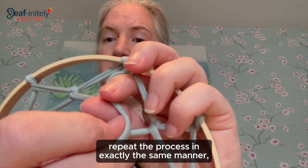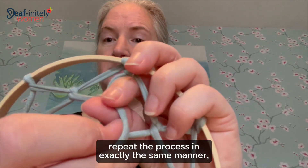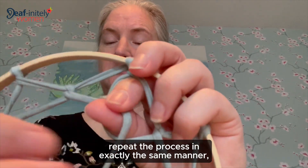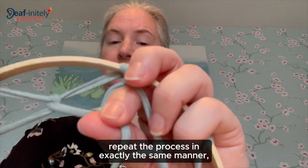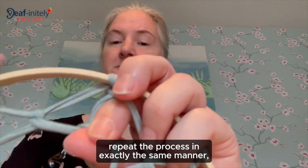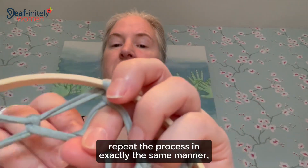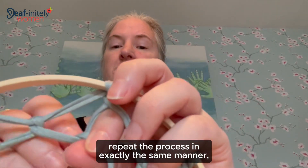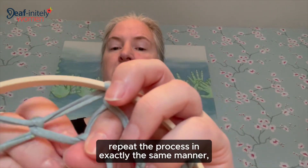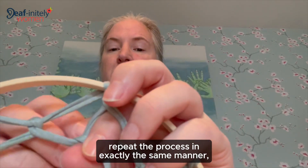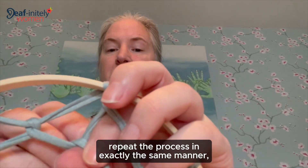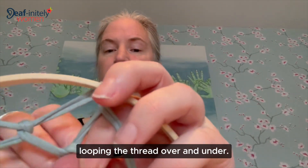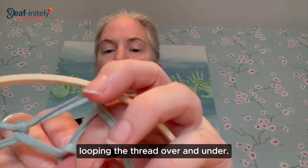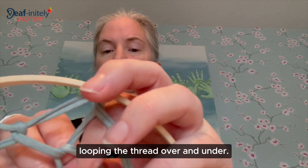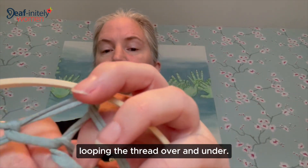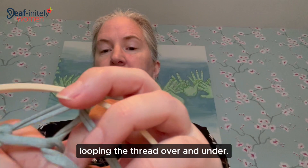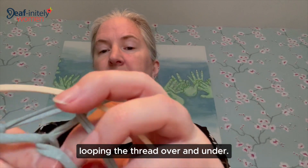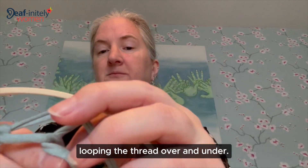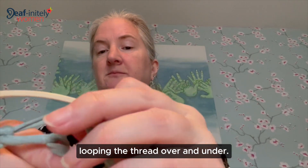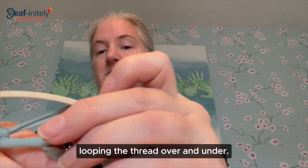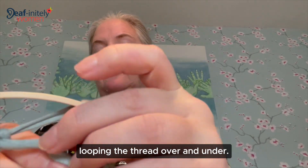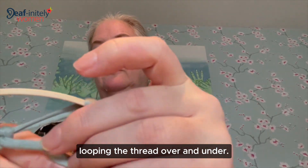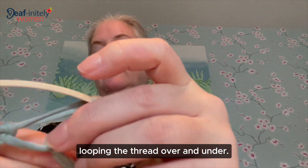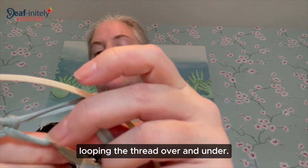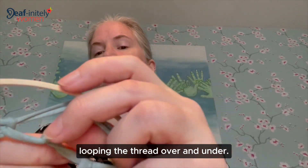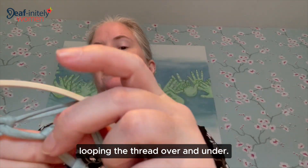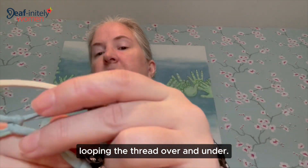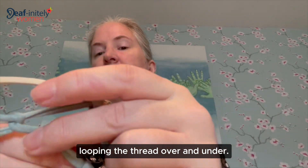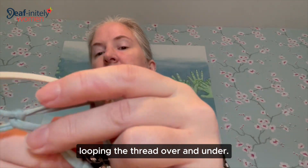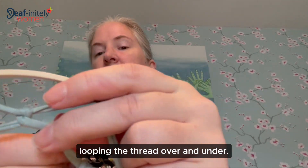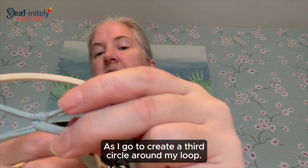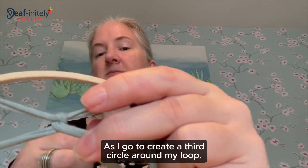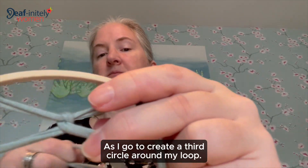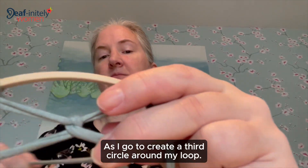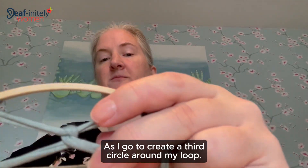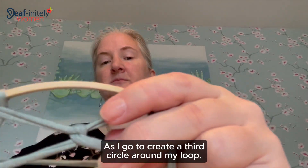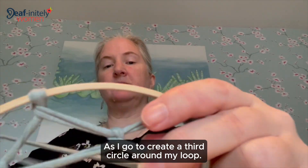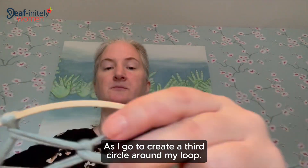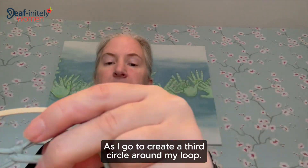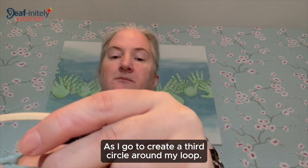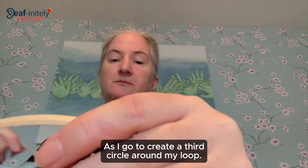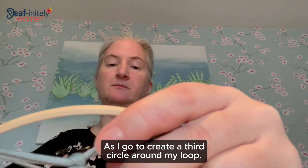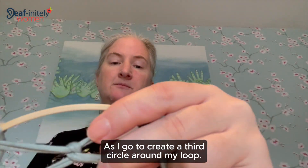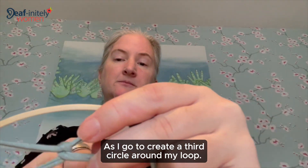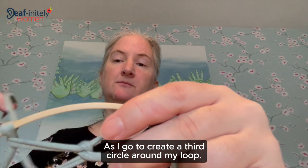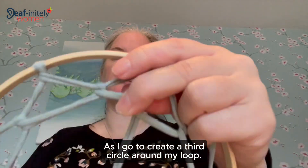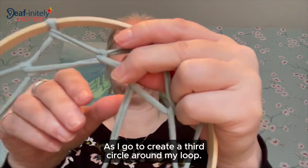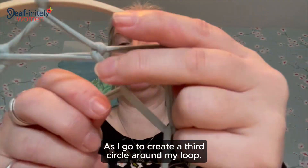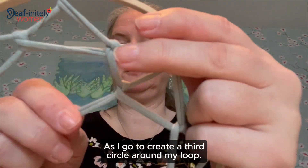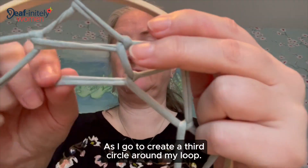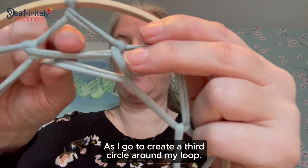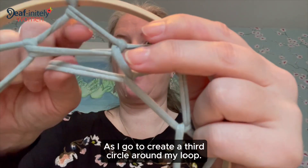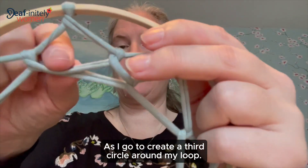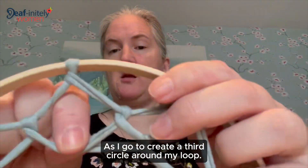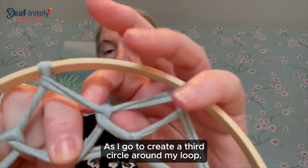the same manner, looping the thread over and under as I go to create a third circle around my